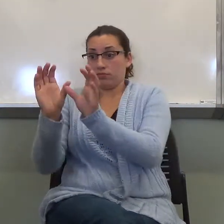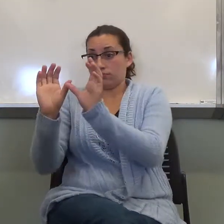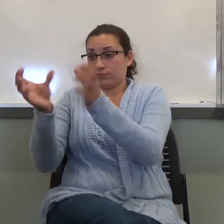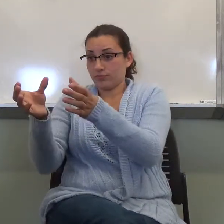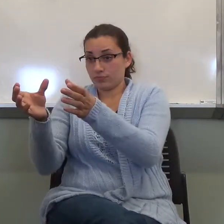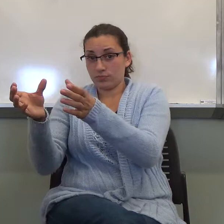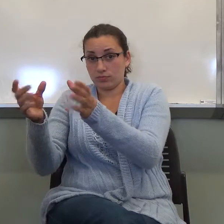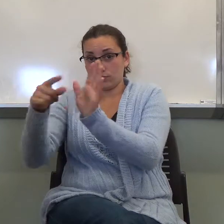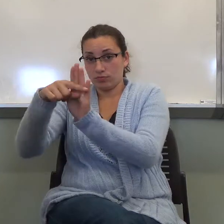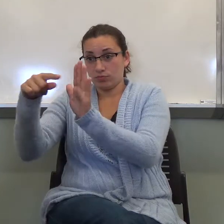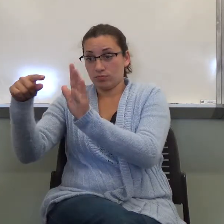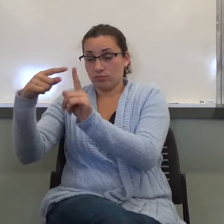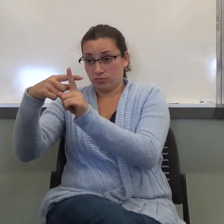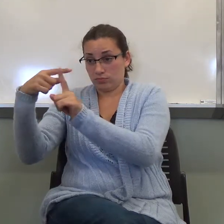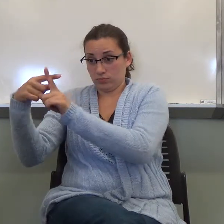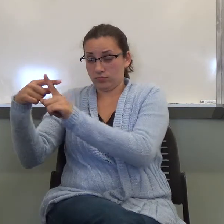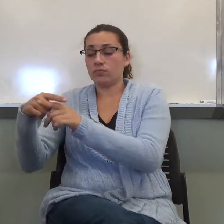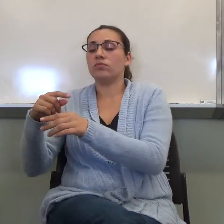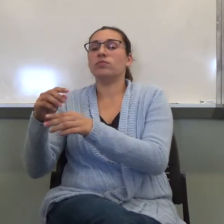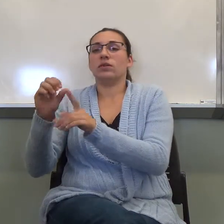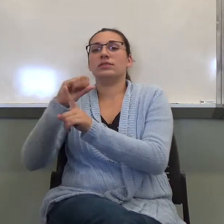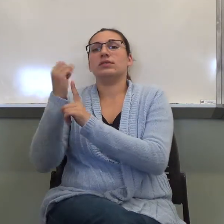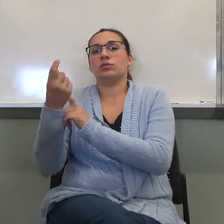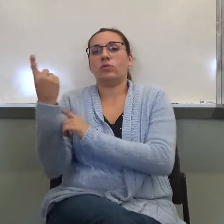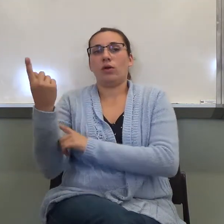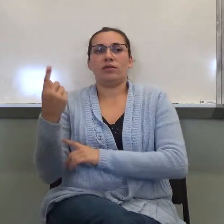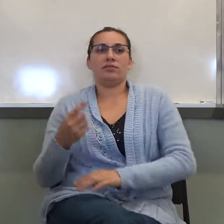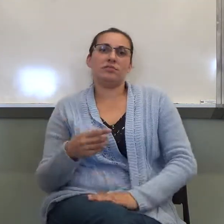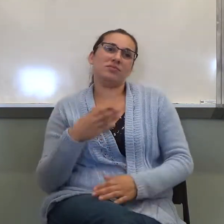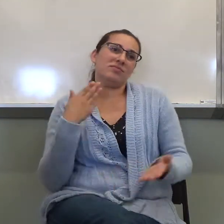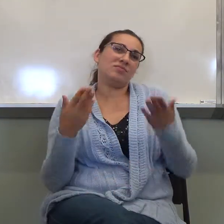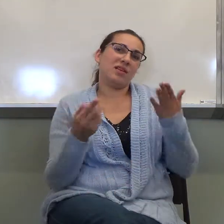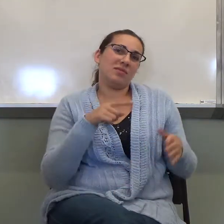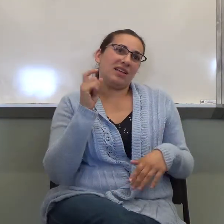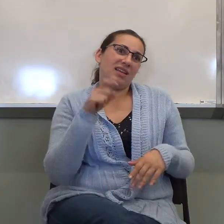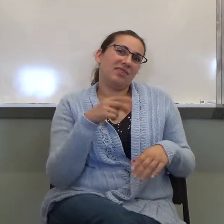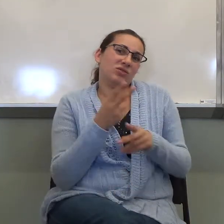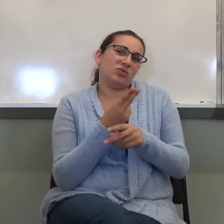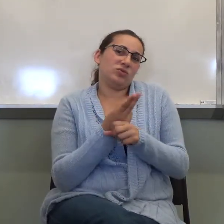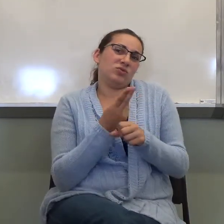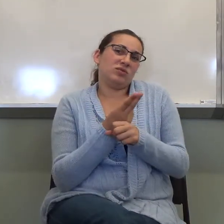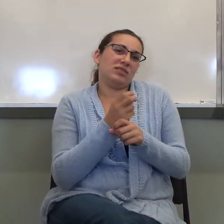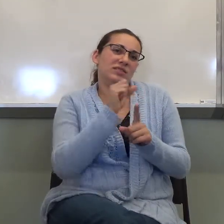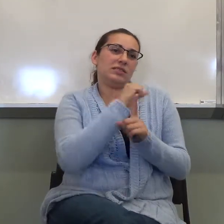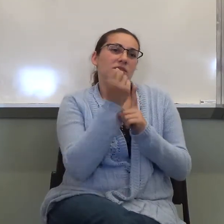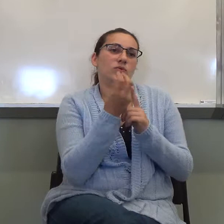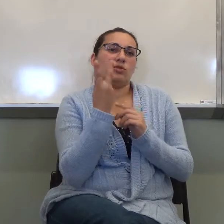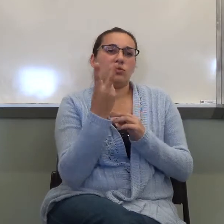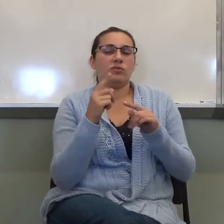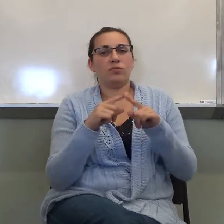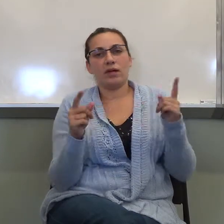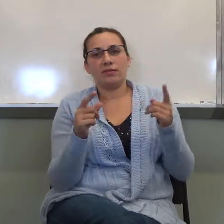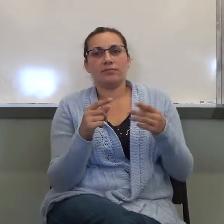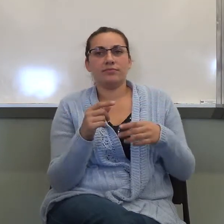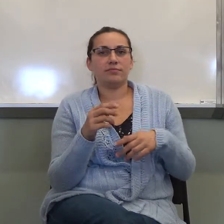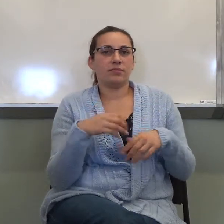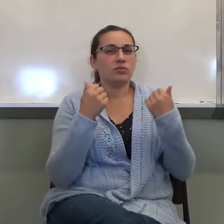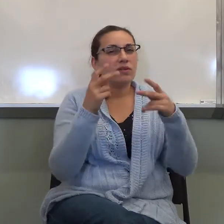case ones also. Maybe somewhere in there I'd have to do one case two or something. You know? It's just a strategy, right? How to minimize